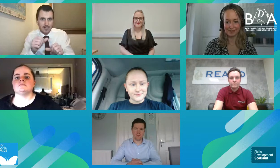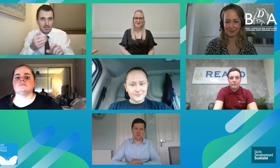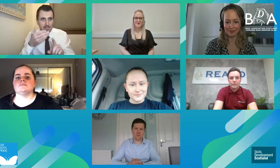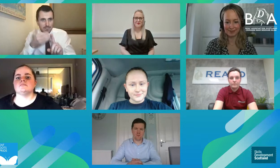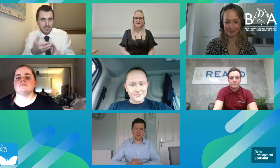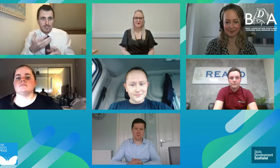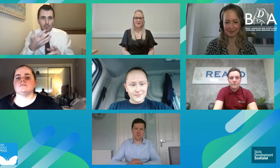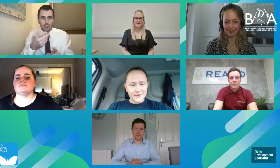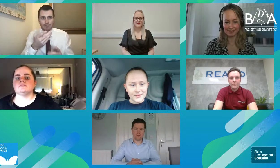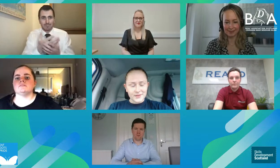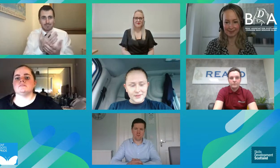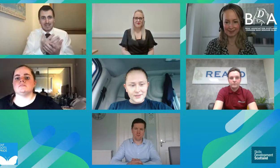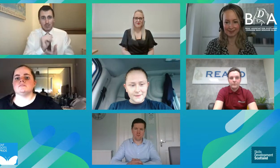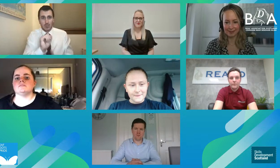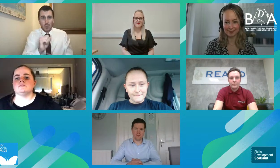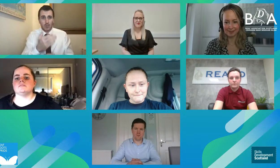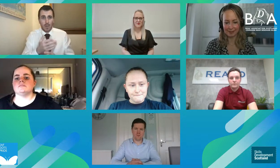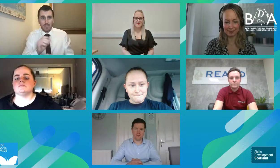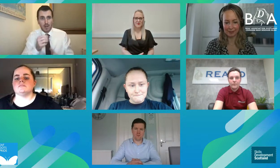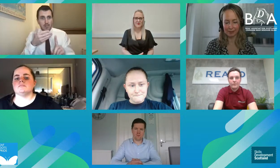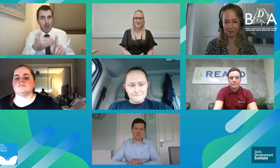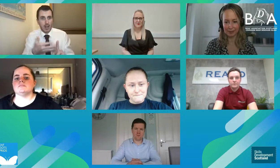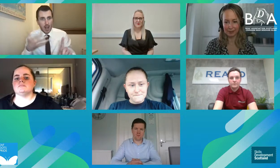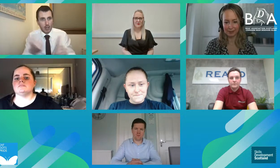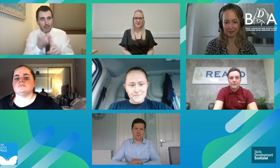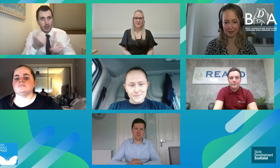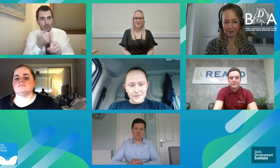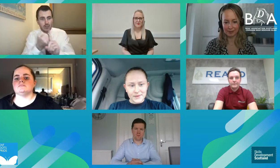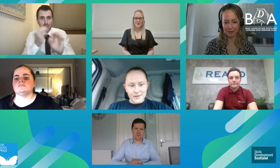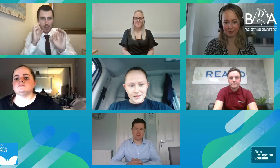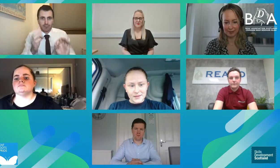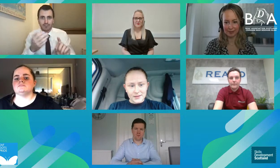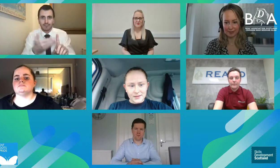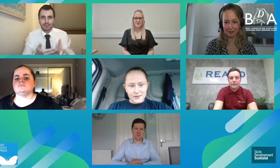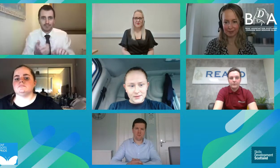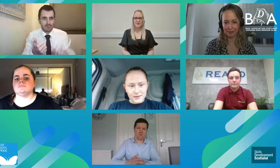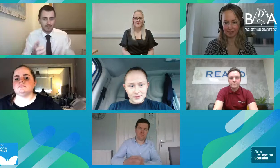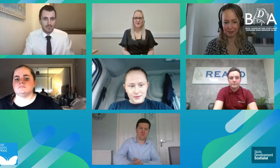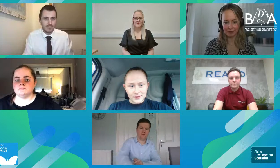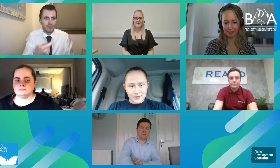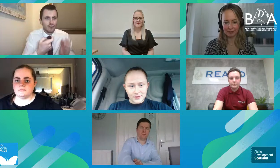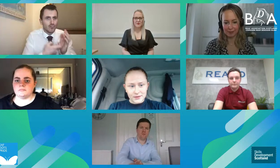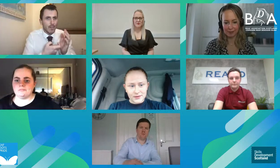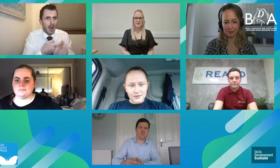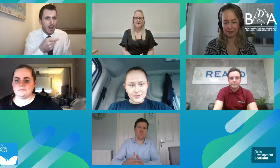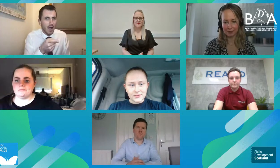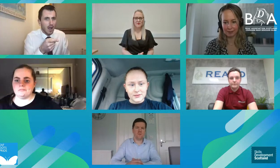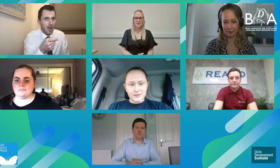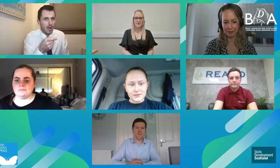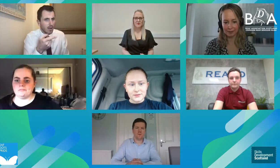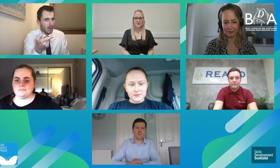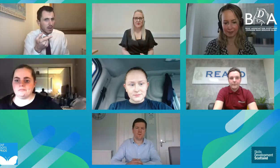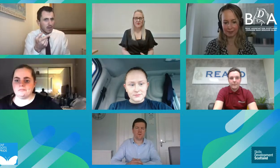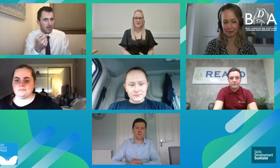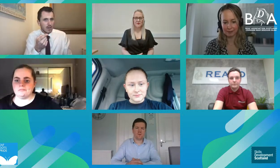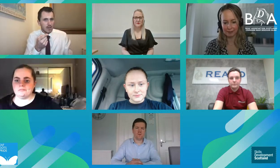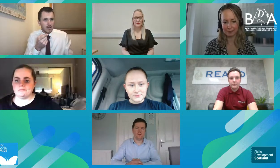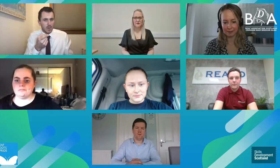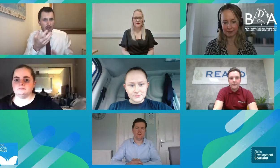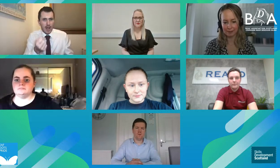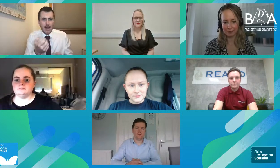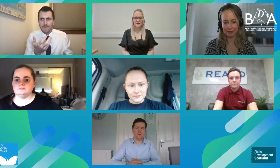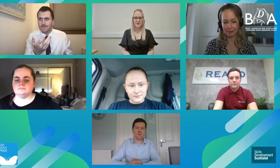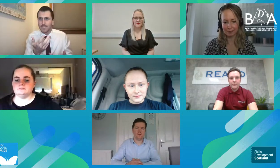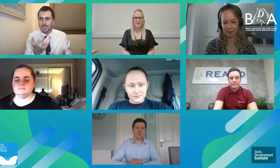Yep. Excellent. Yeah, I think it's interesting to find out a little bit about the protocols and the processes which are in place to support individuals in the